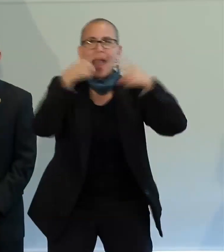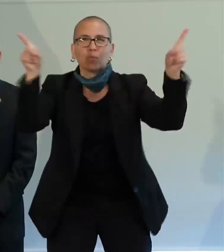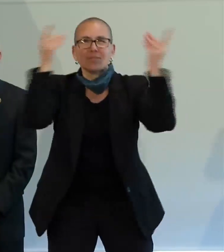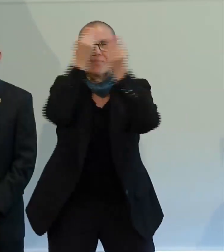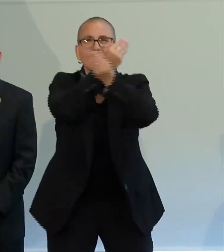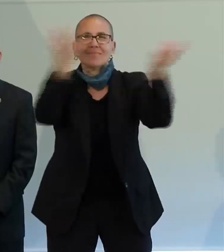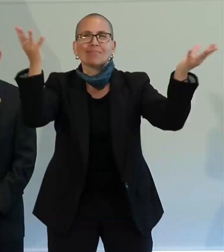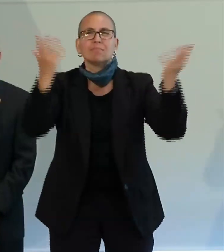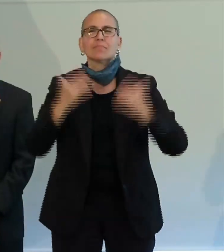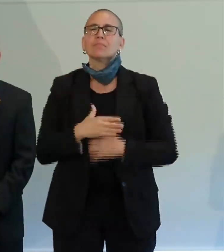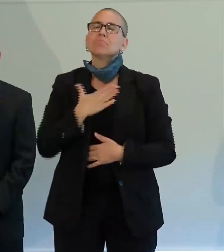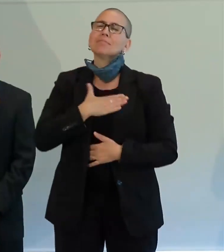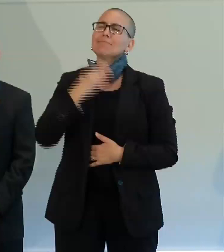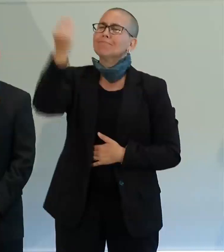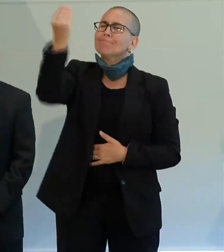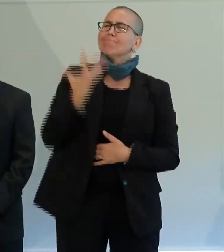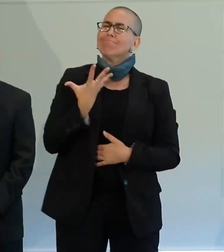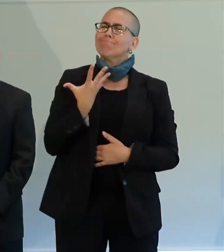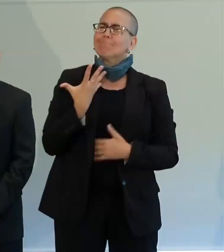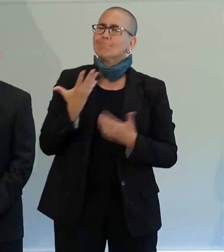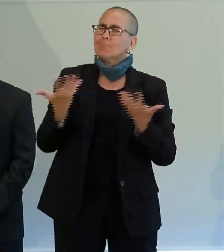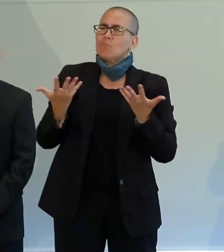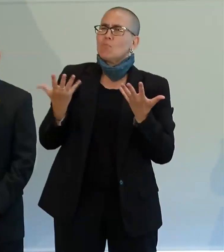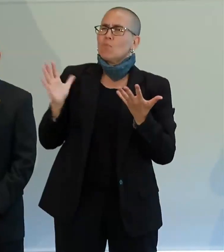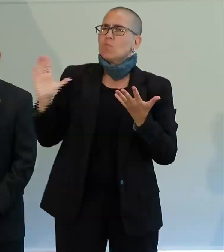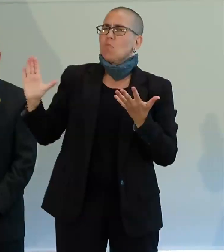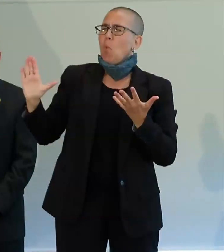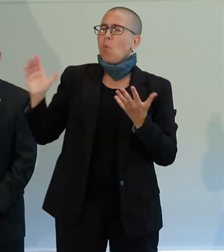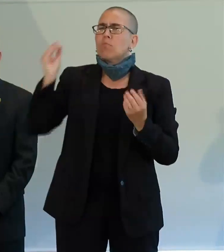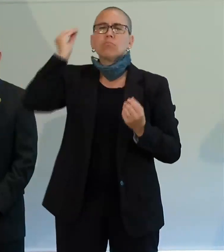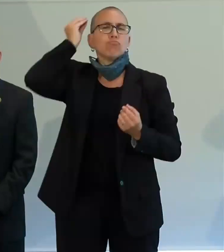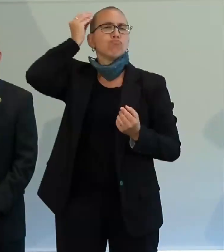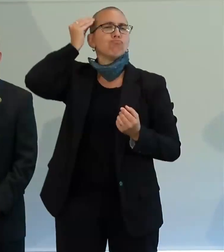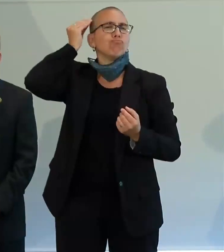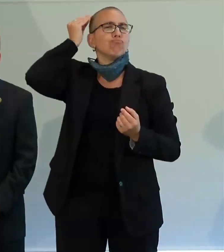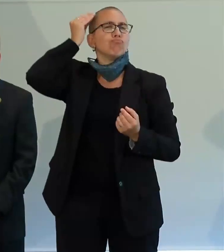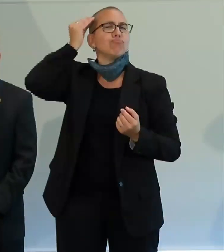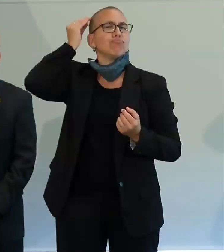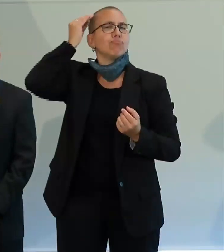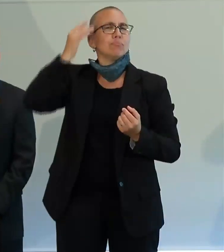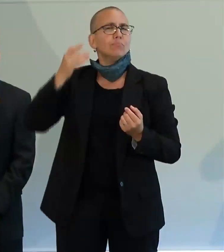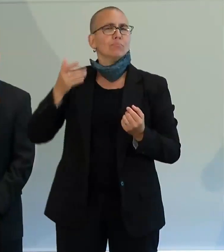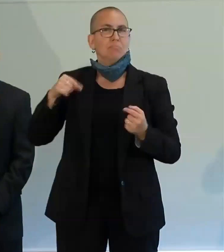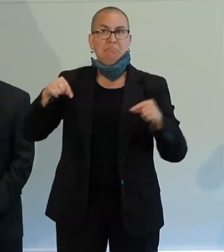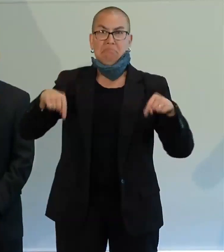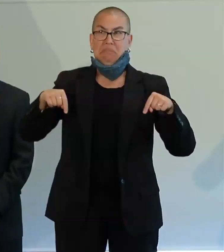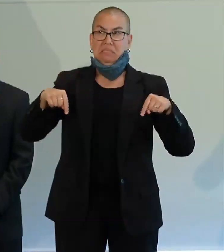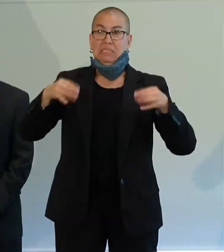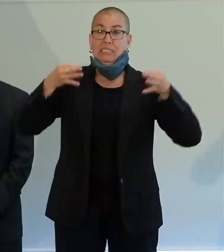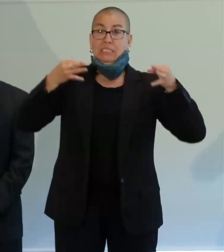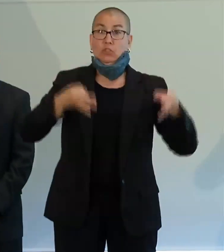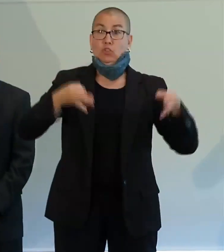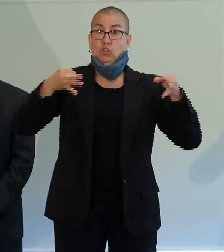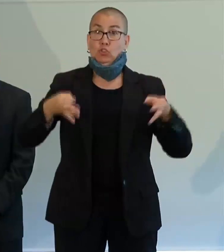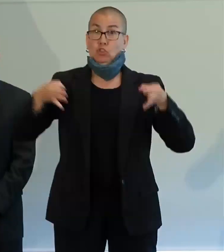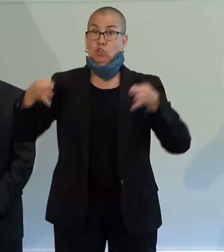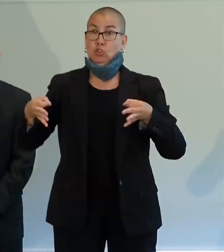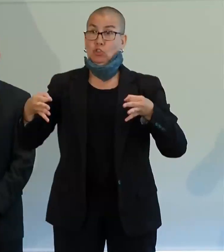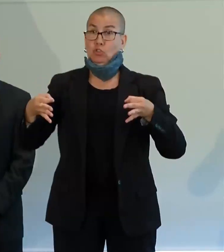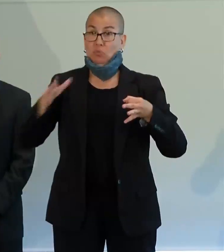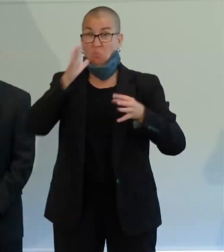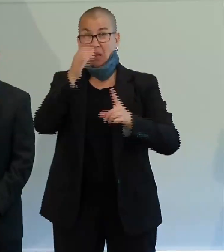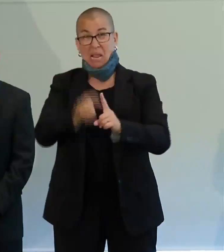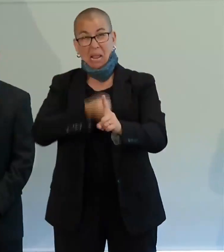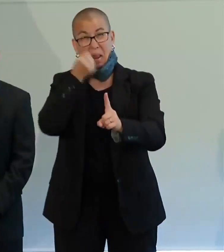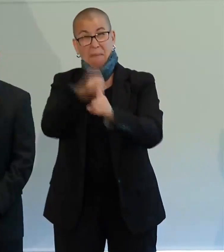process involved in your deliberation and what impact you think today's decision might have, not just in Minneapolis, but for those across the